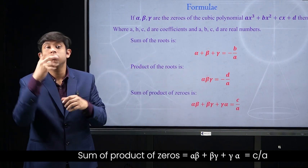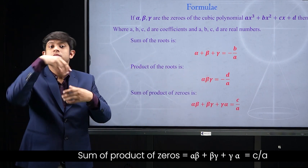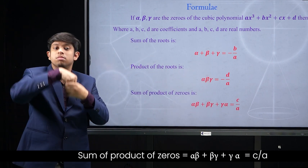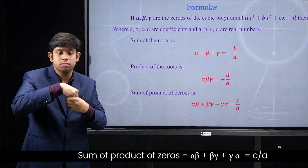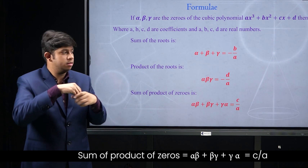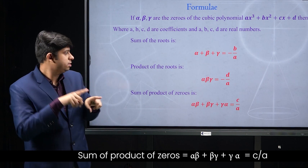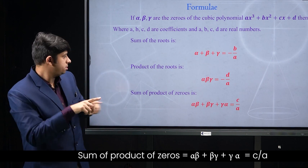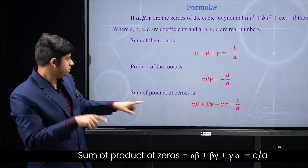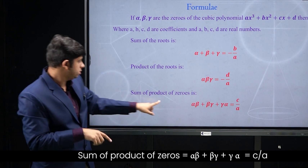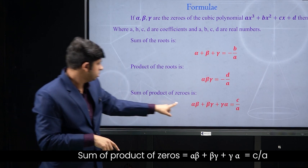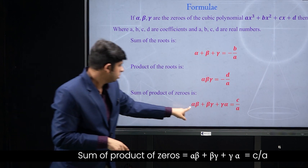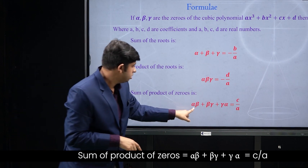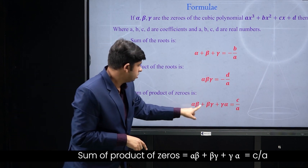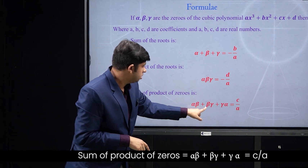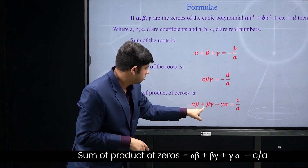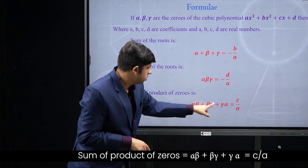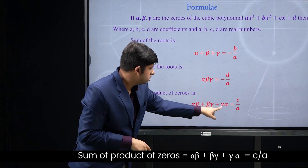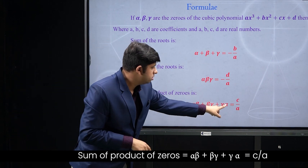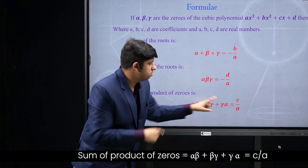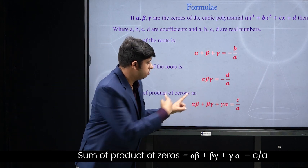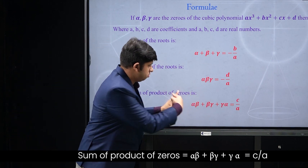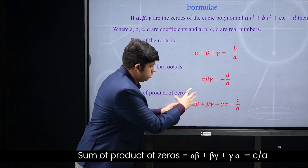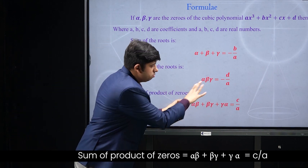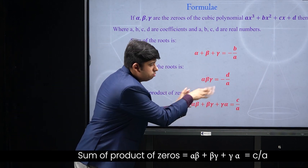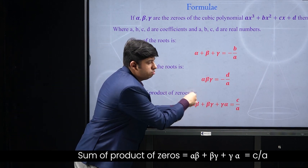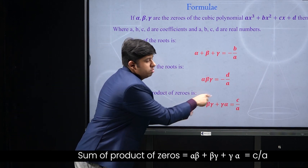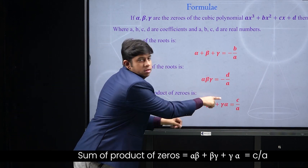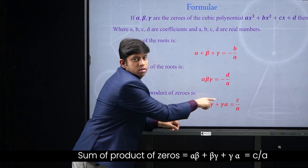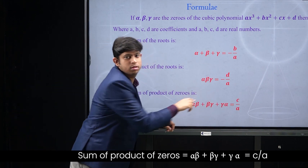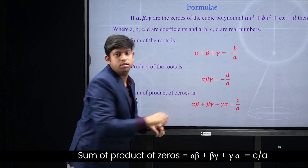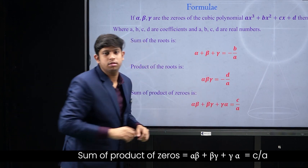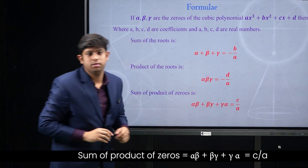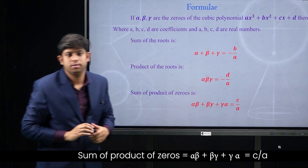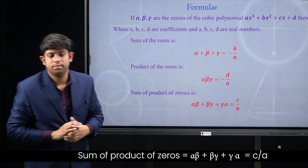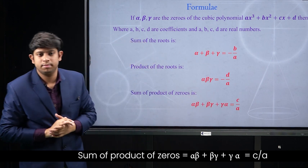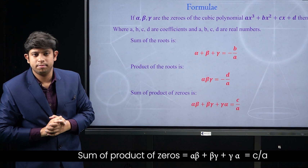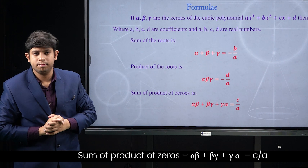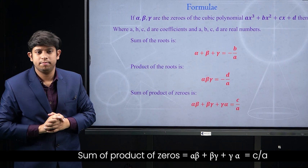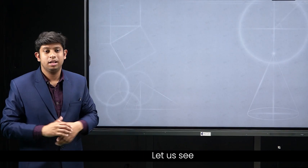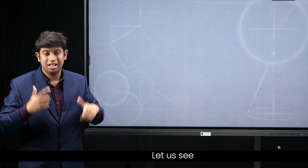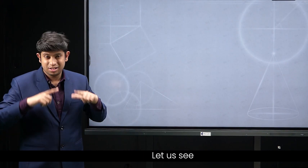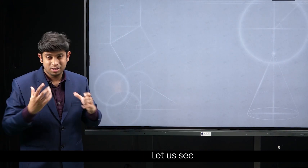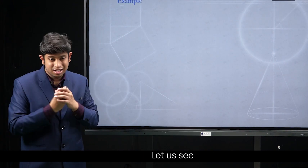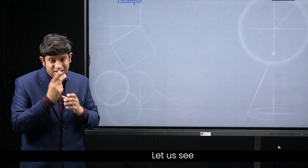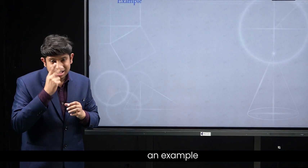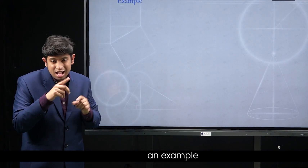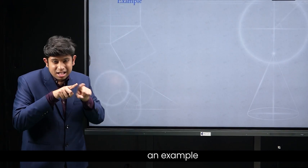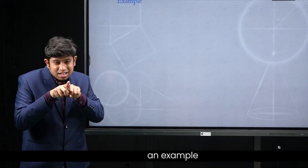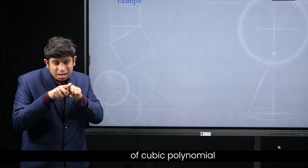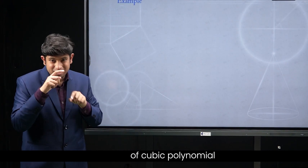is alpha into beta plus beta into gamma plus gamma into alpha, which is equal to c by a. Let us see an example of